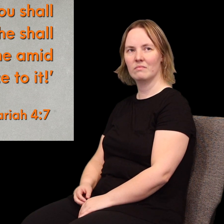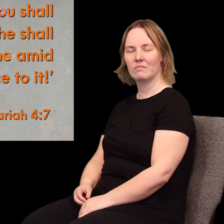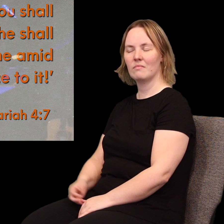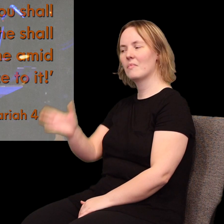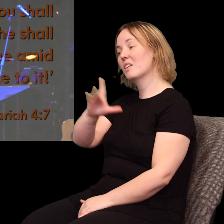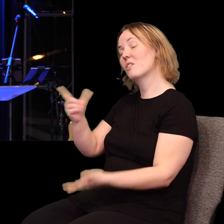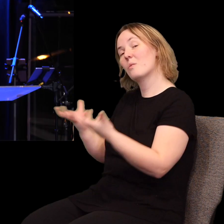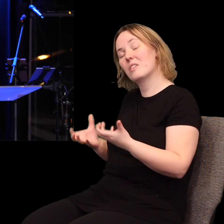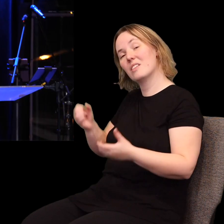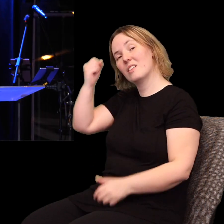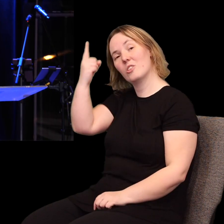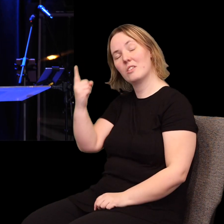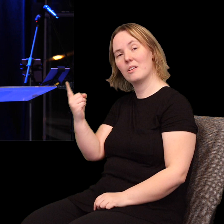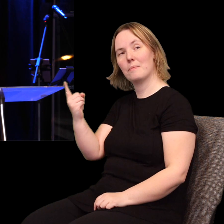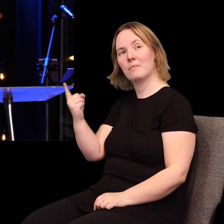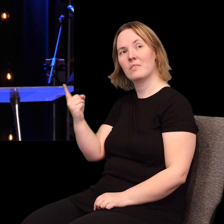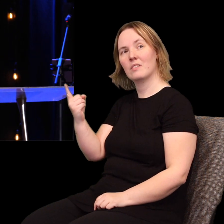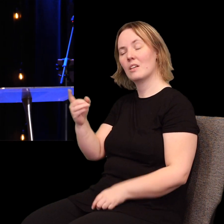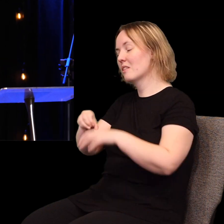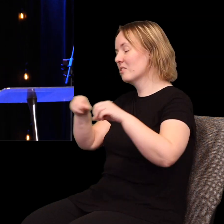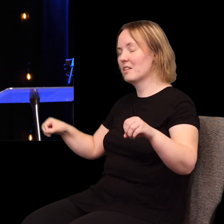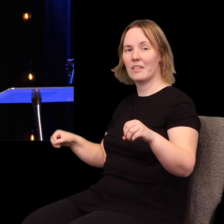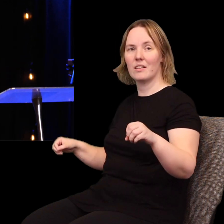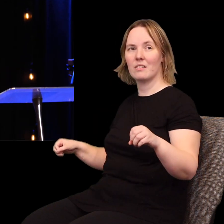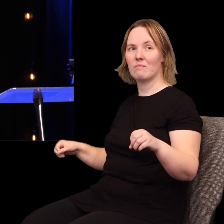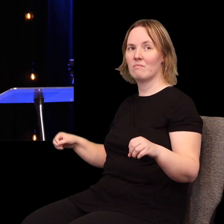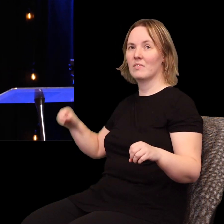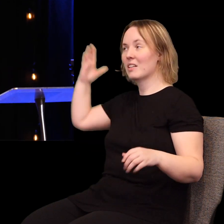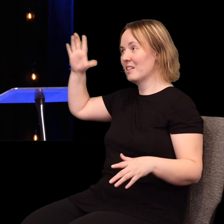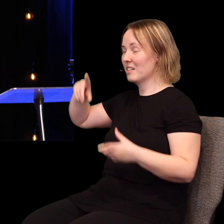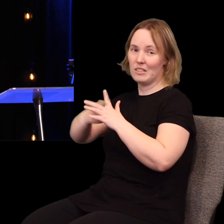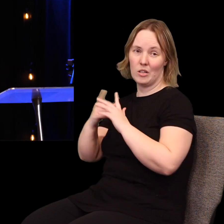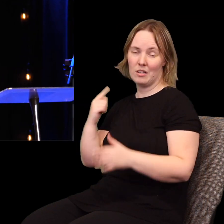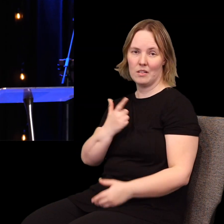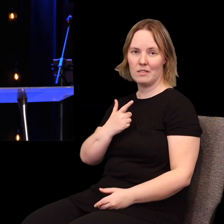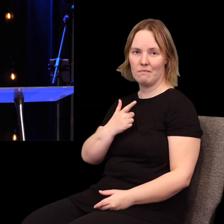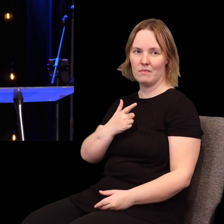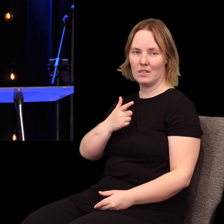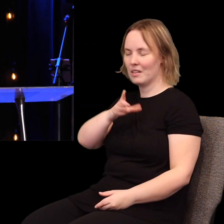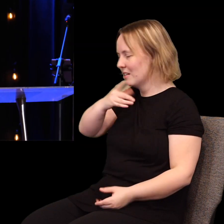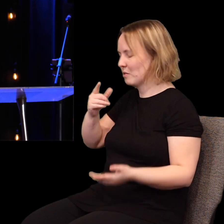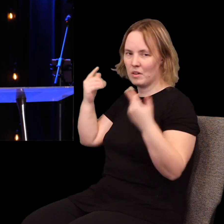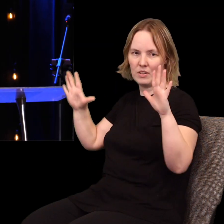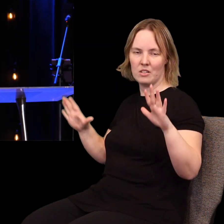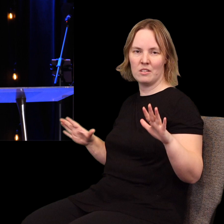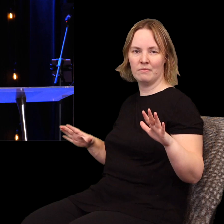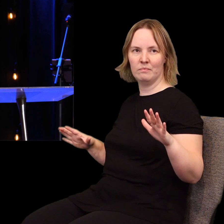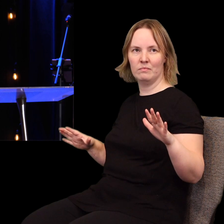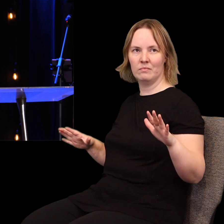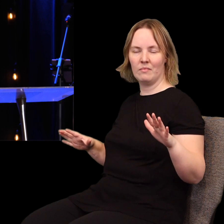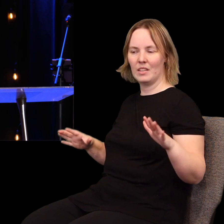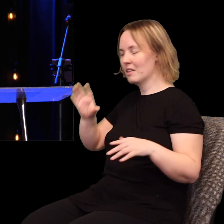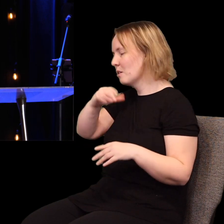it. The Lord wants us to understand that there's nothing that he has begun in us that he does not want to